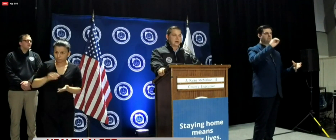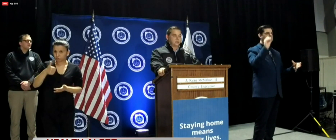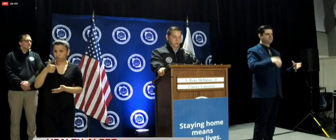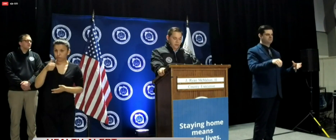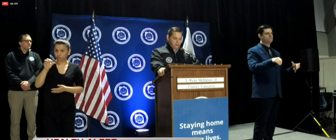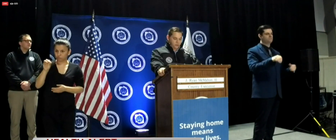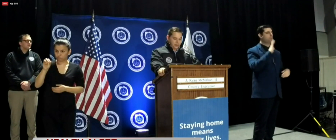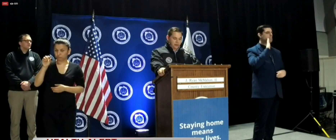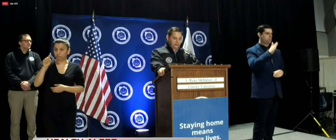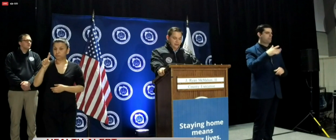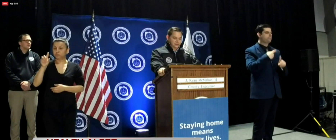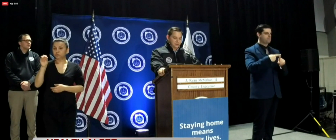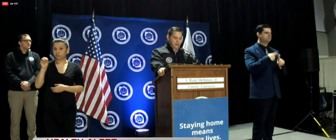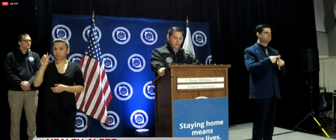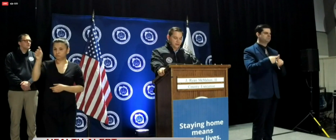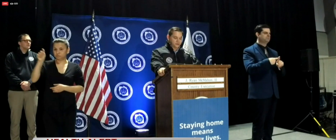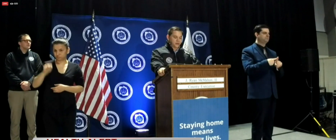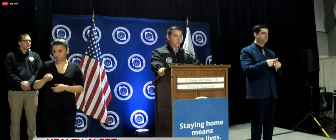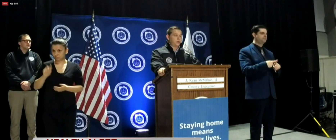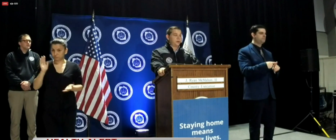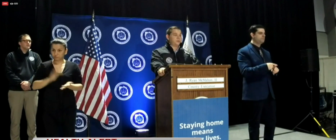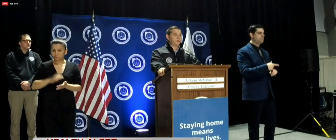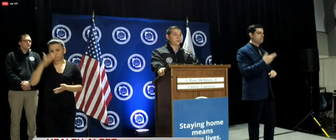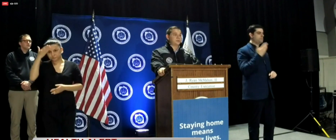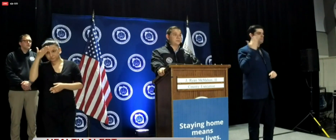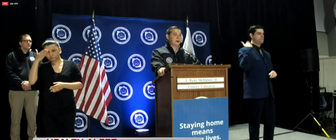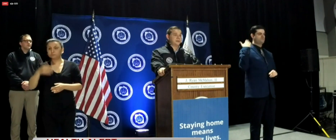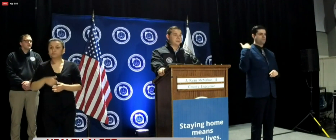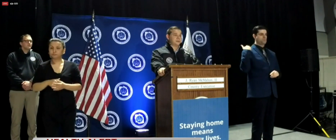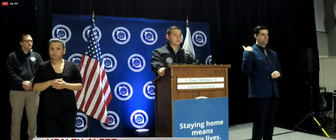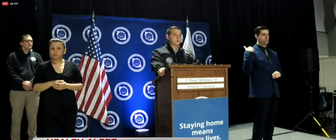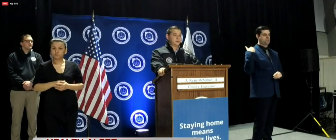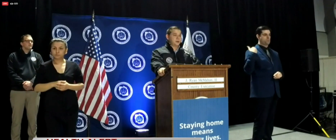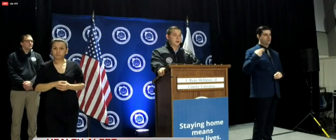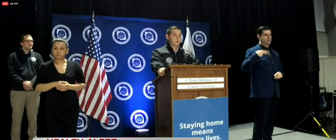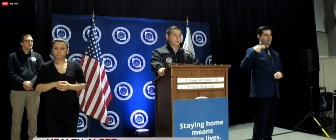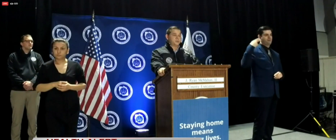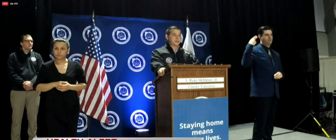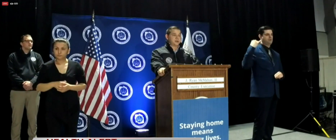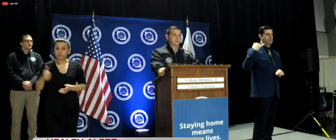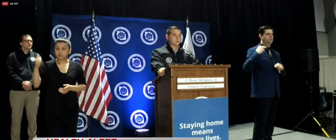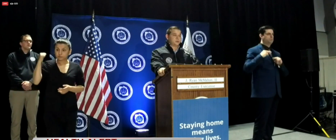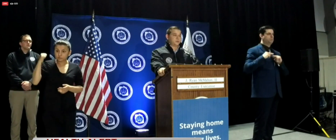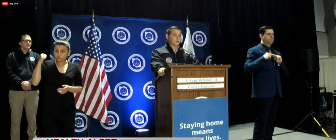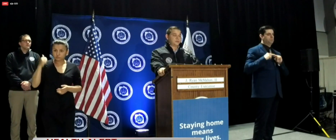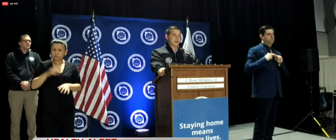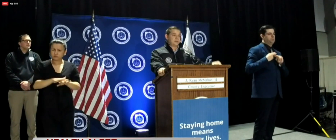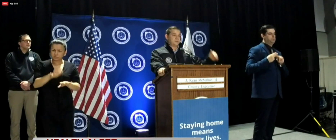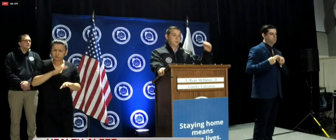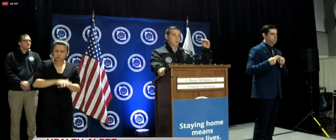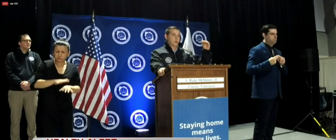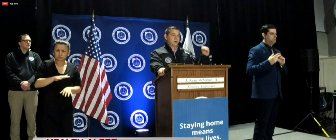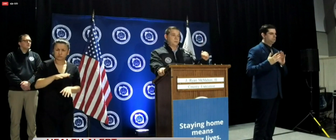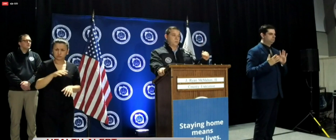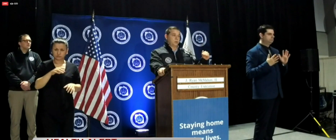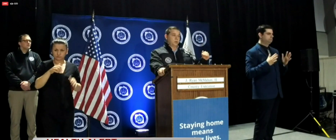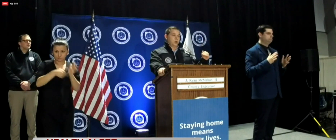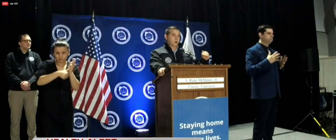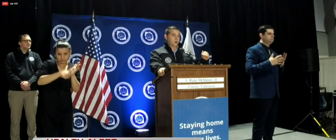gone down a little bit. We had a lot of tests come back yesterday. We only had 14 positives. The percentages for the first time